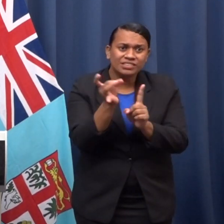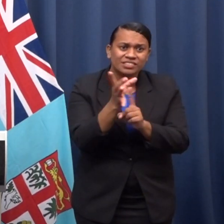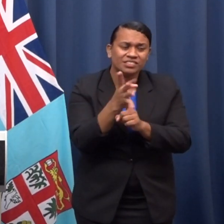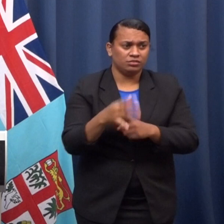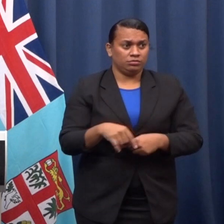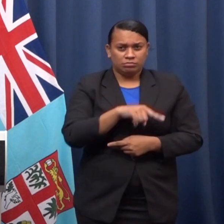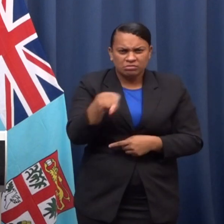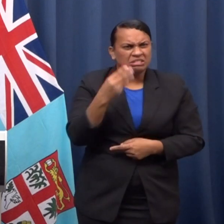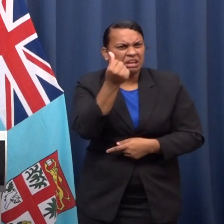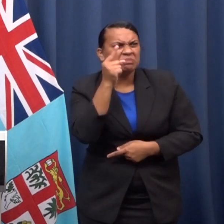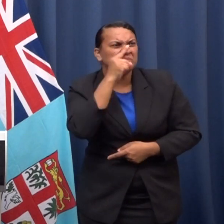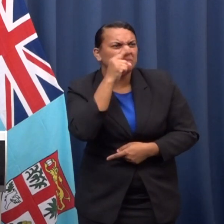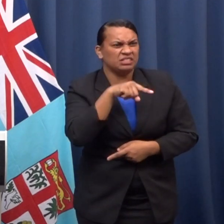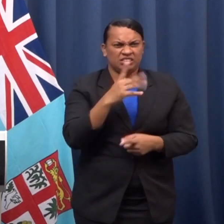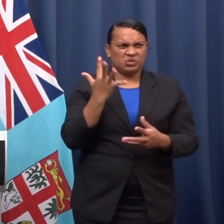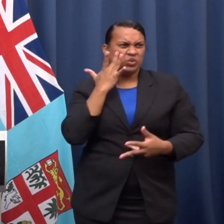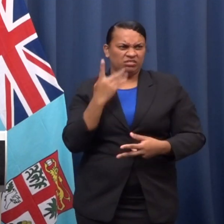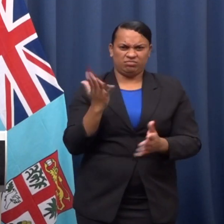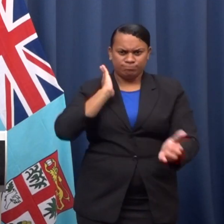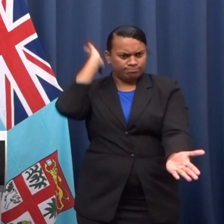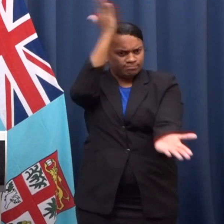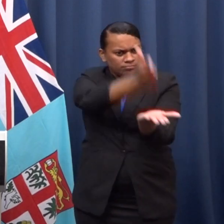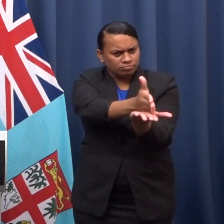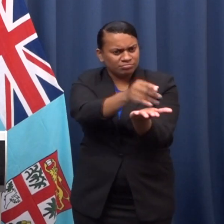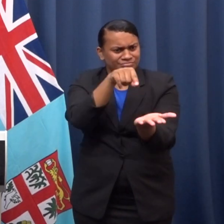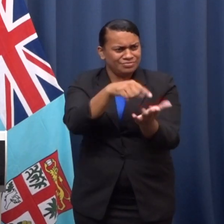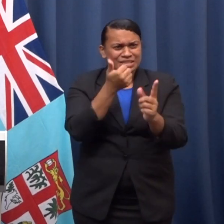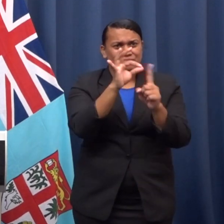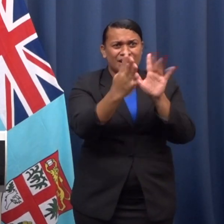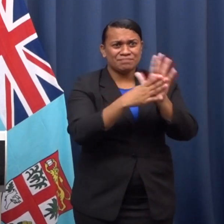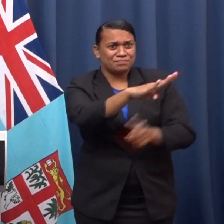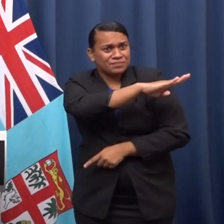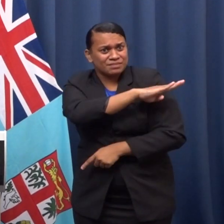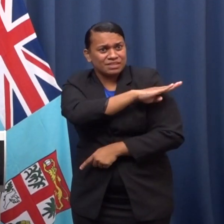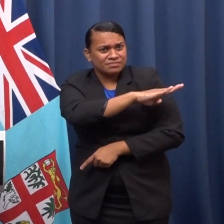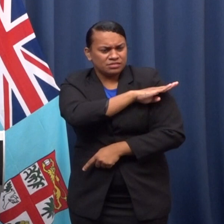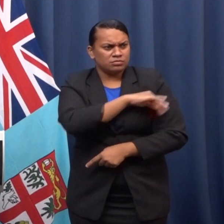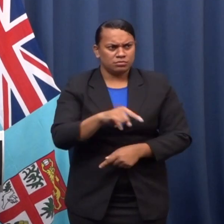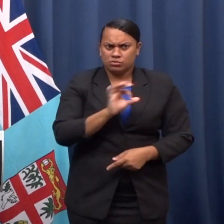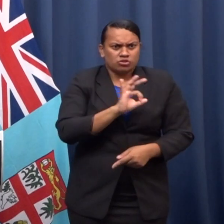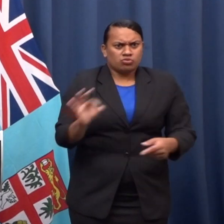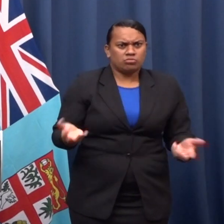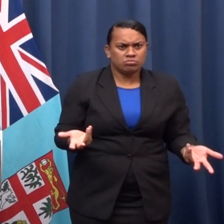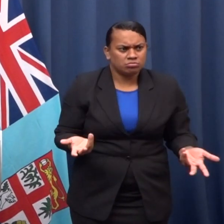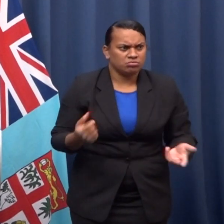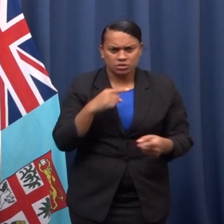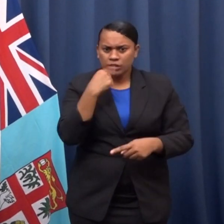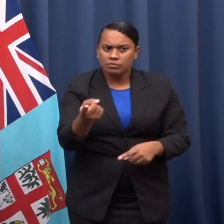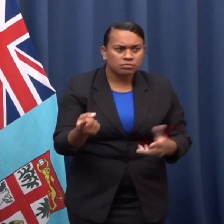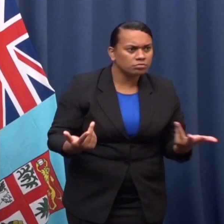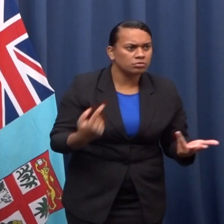the directives that are clear-cut directives coming from the Prime Minister as advices. They are not. They are directives that need to be